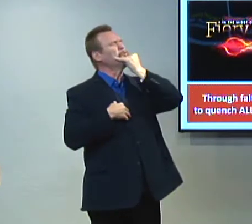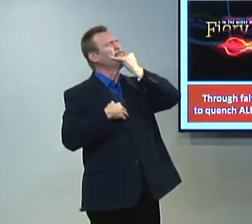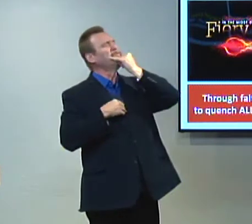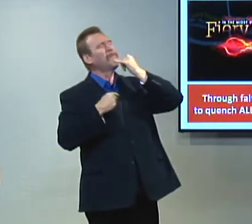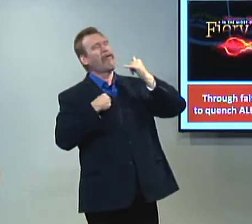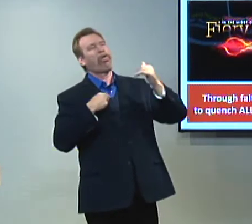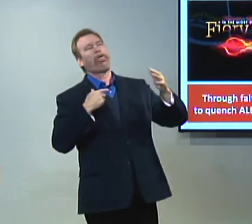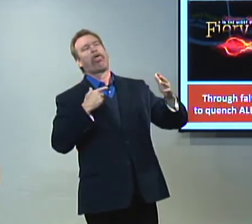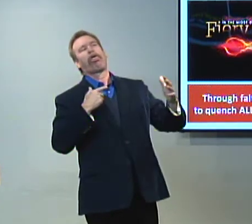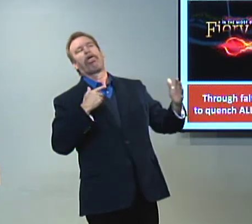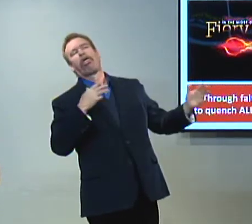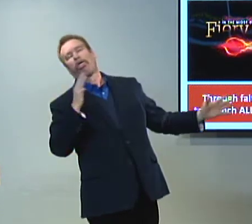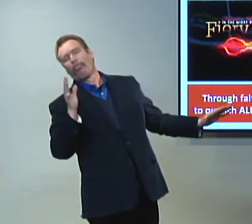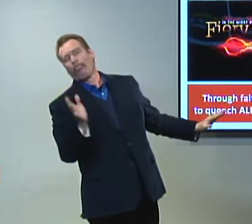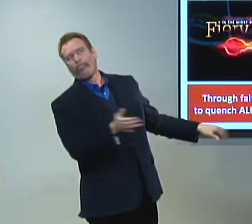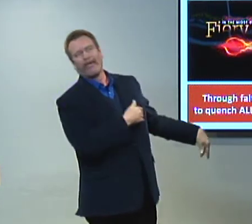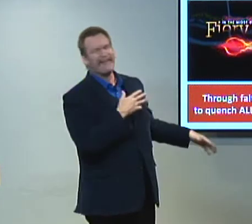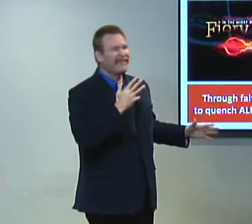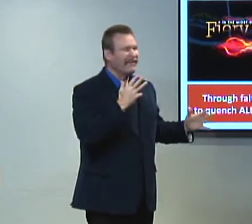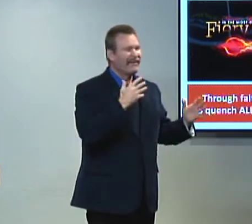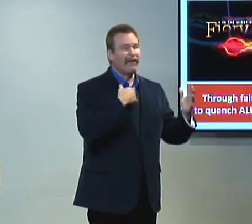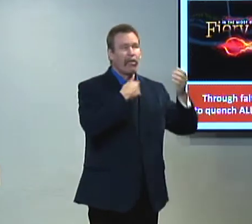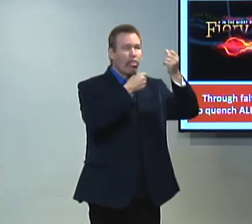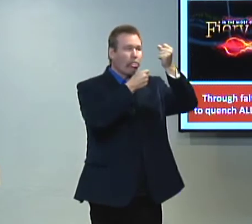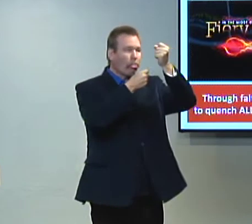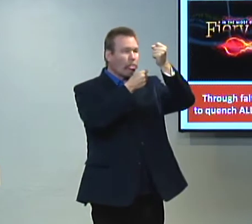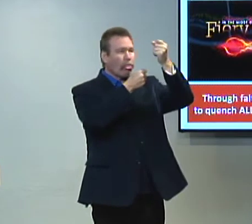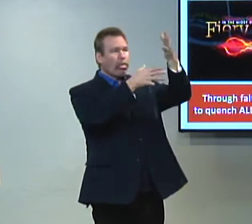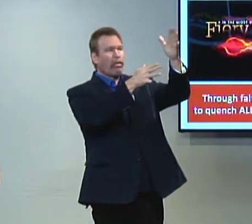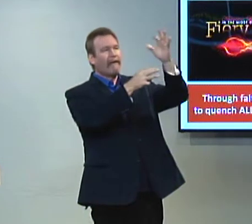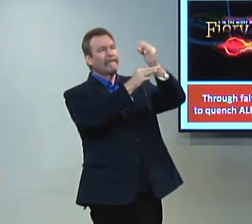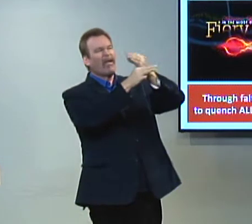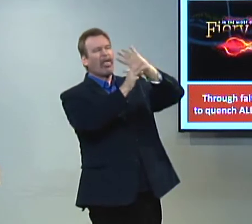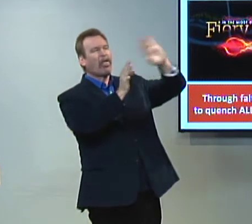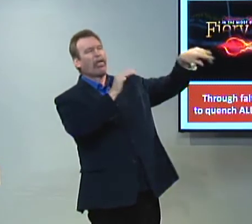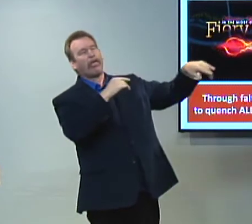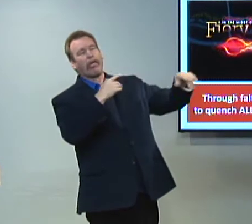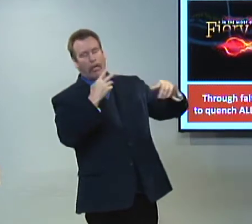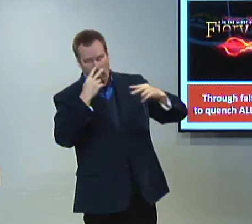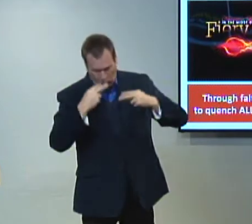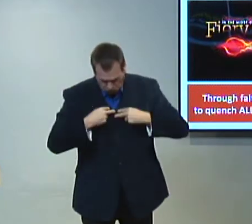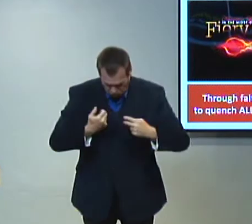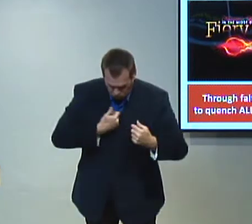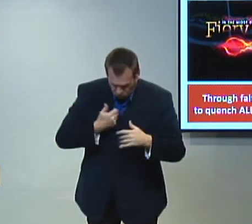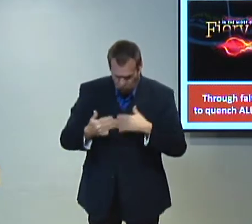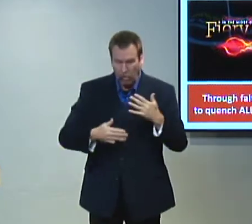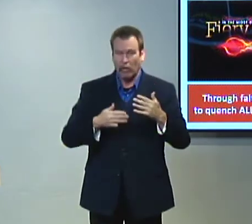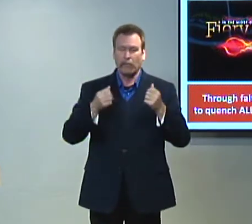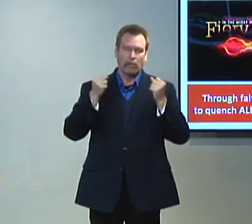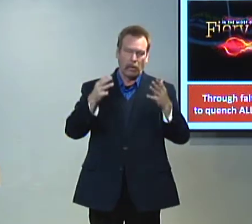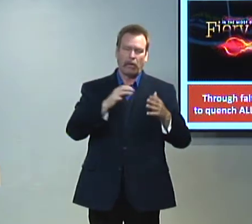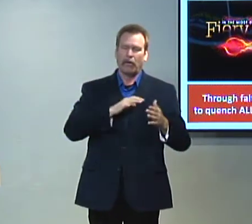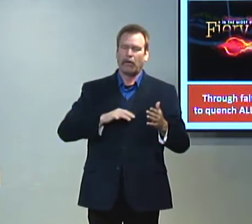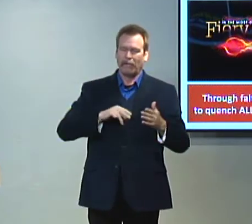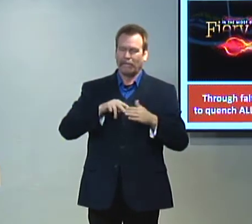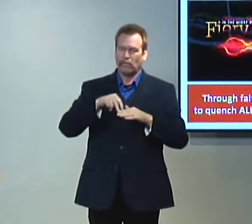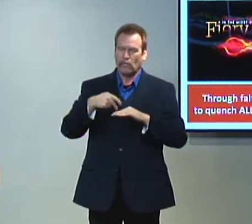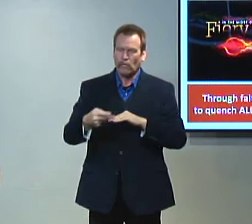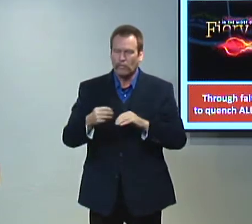Many Christians suffer because they let their guard down just for a moment, and then they're caught, and their faith goes off to the wind.